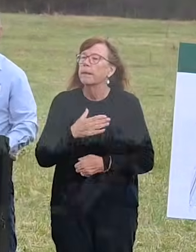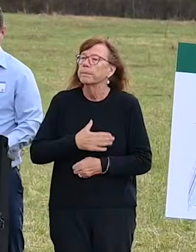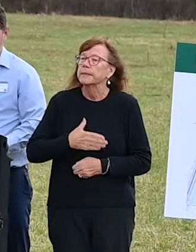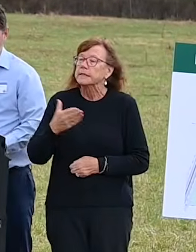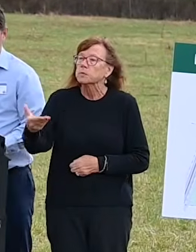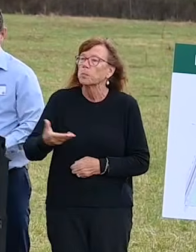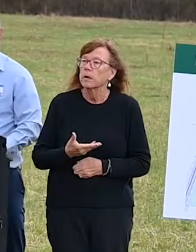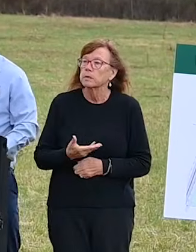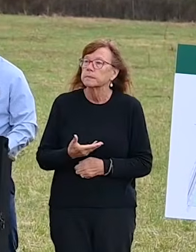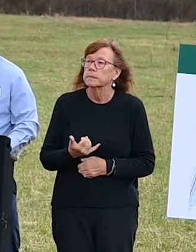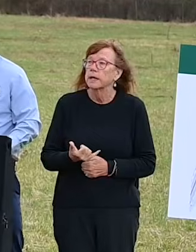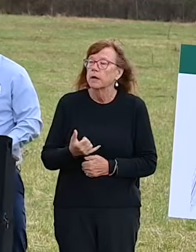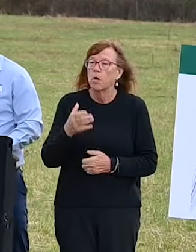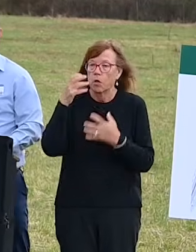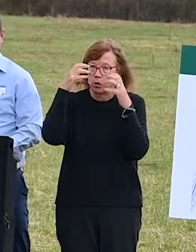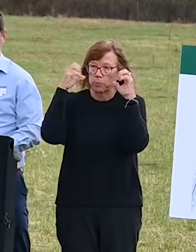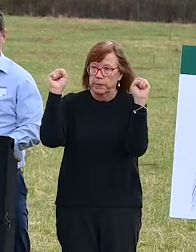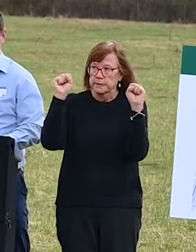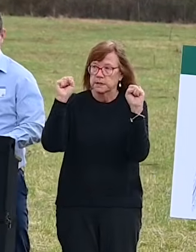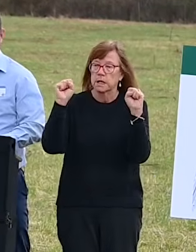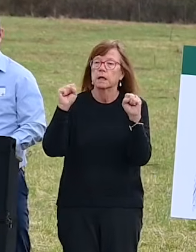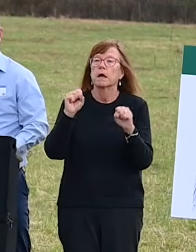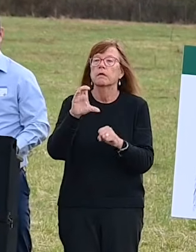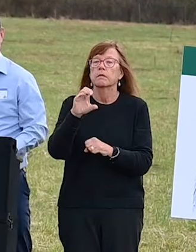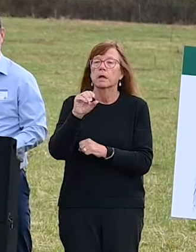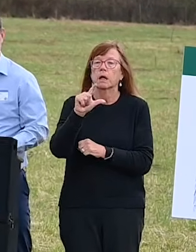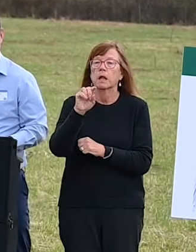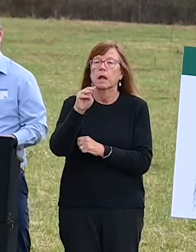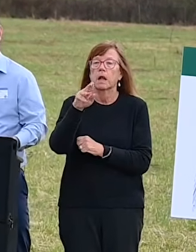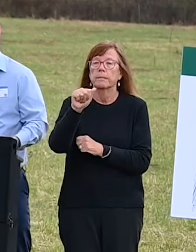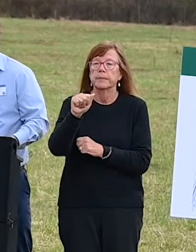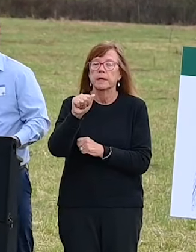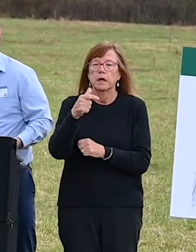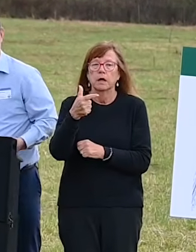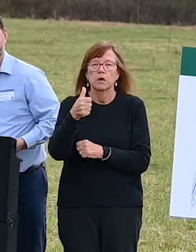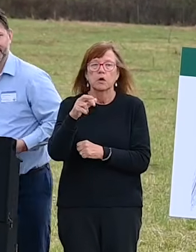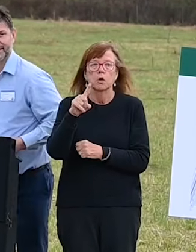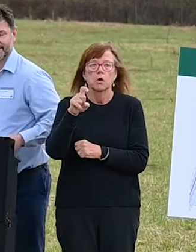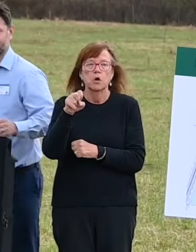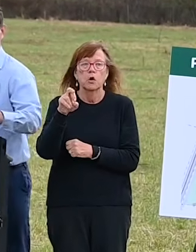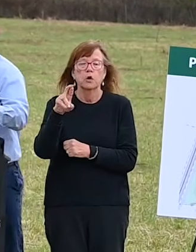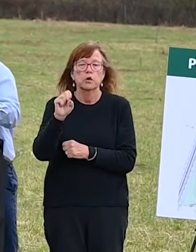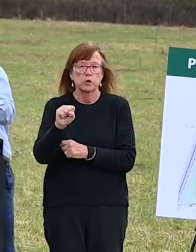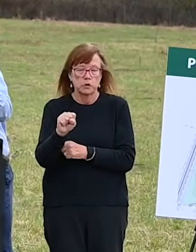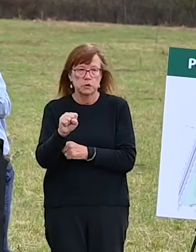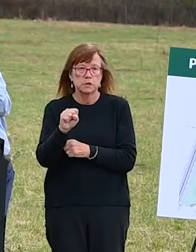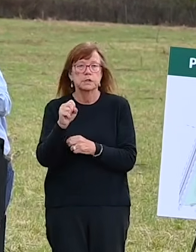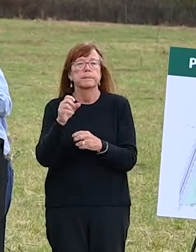please welcome President of the Columbia Gardeners, Amod Bide, to the podium, please.